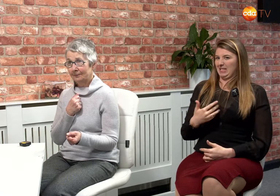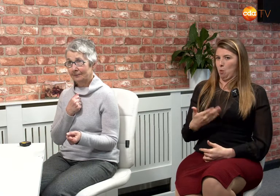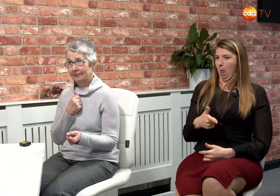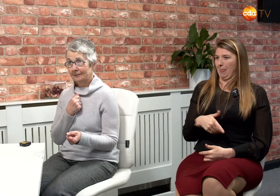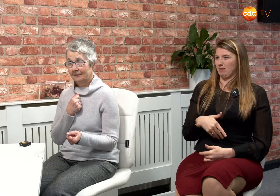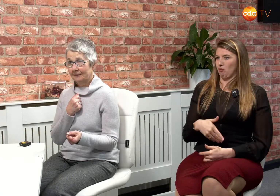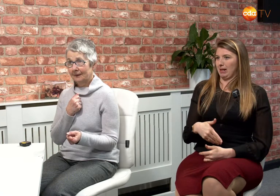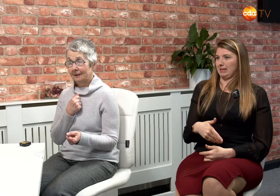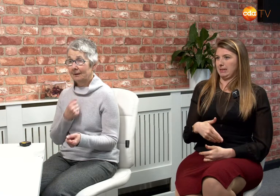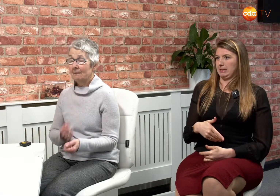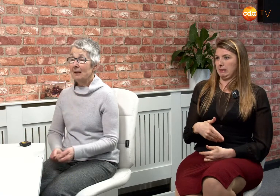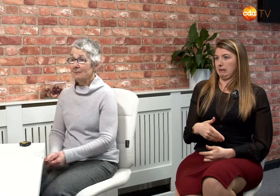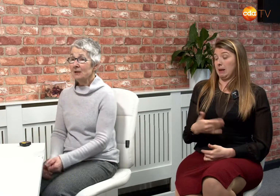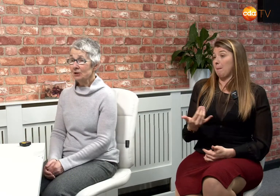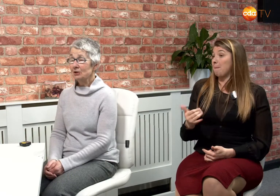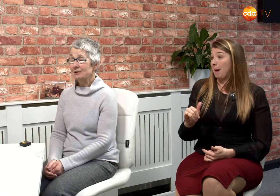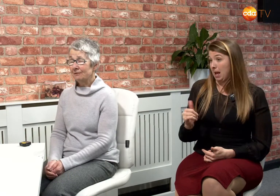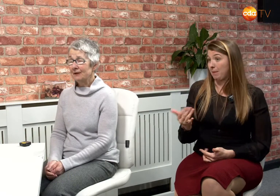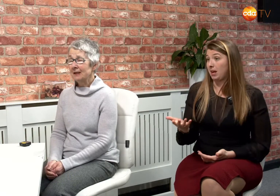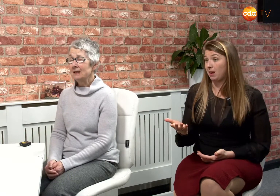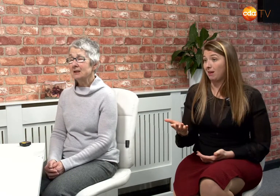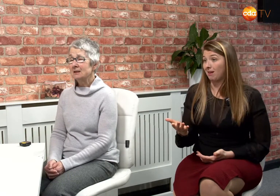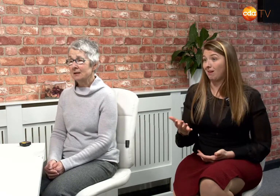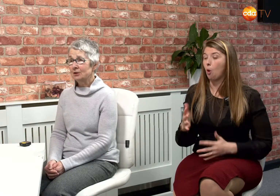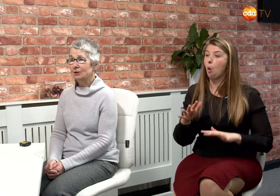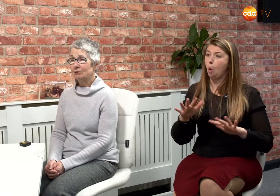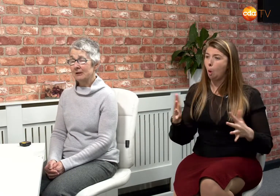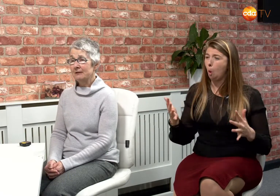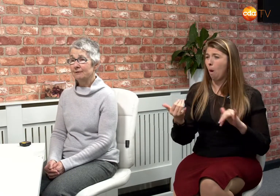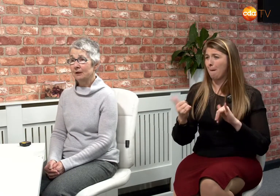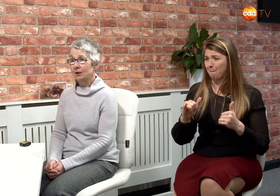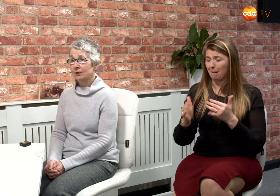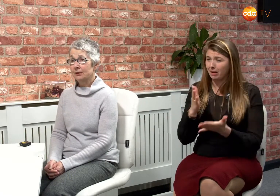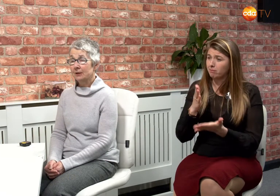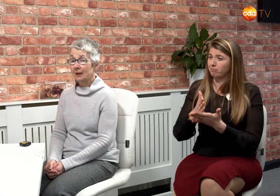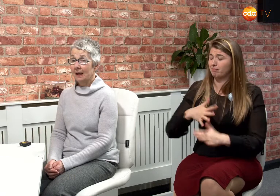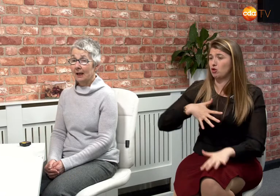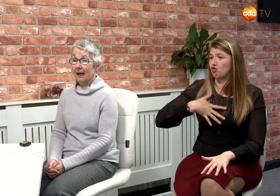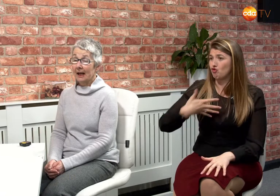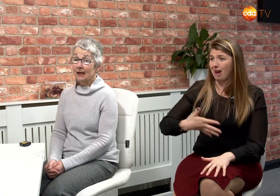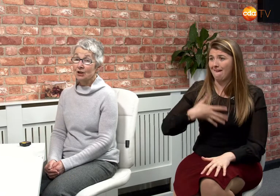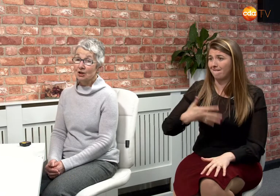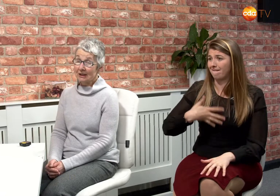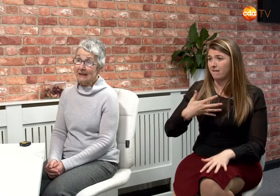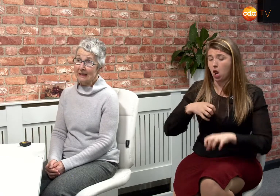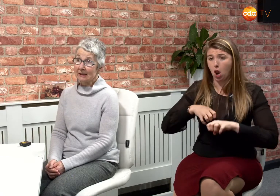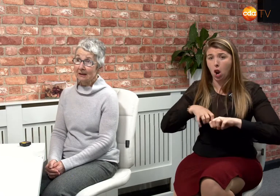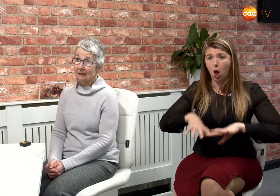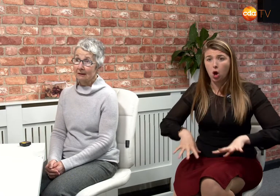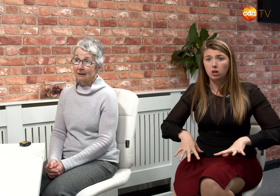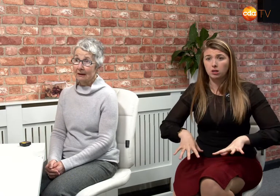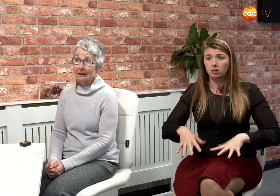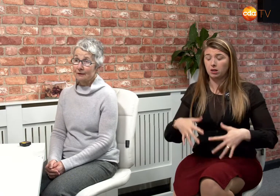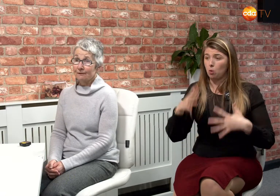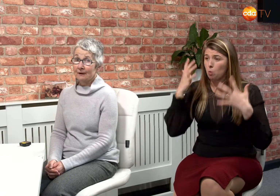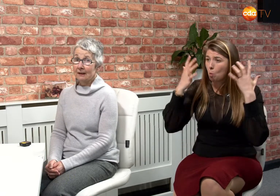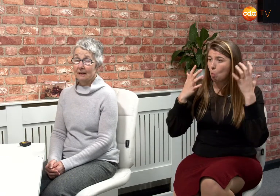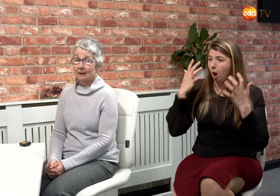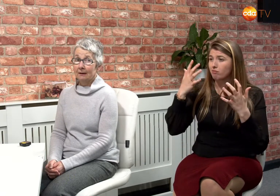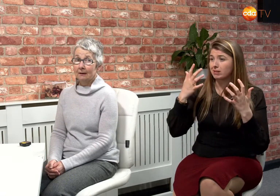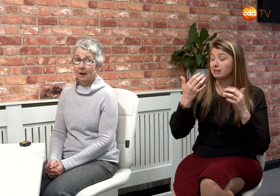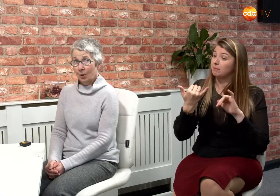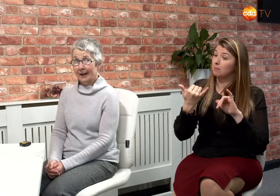pregnancy. Maybe he's just feeling such grief and loss, and she